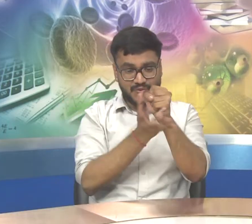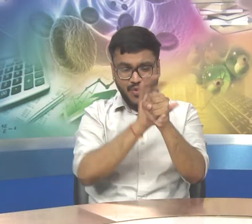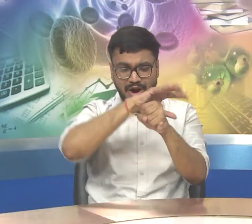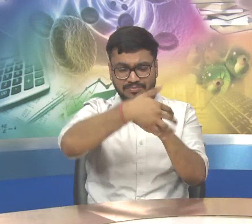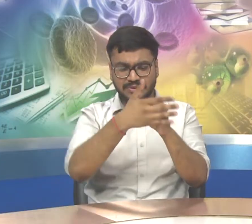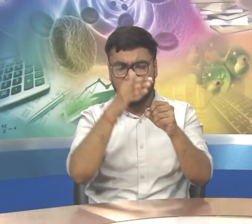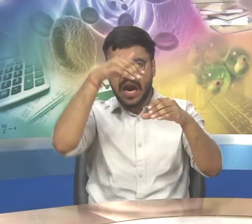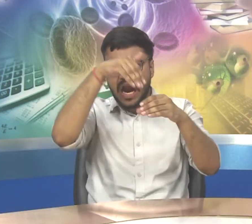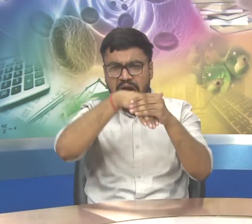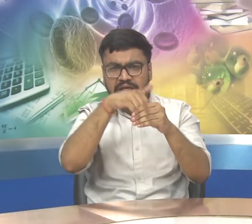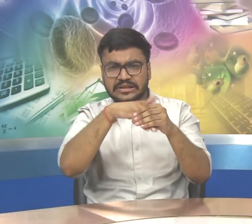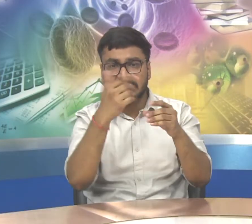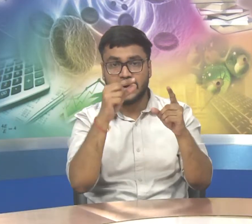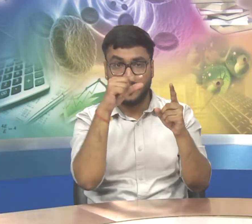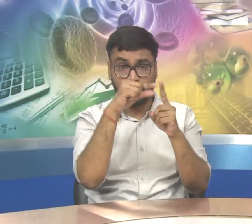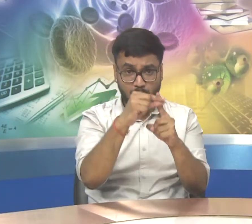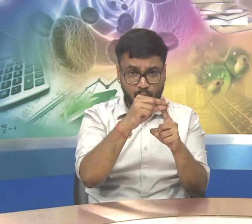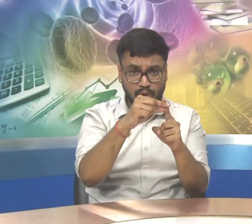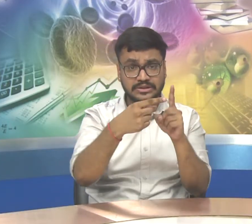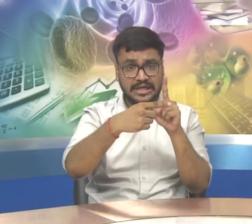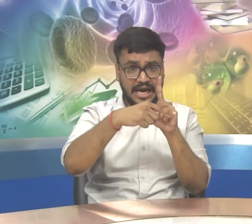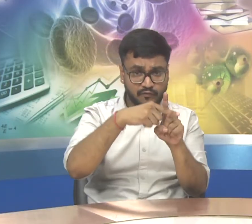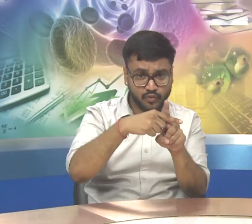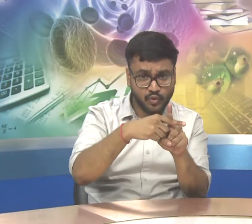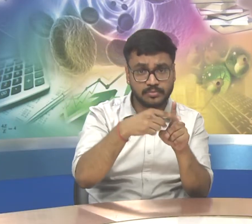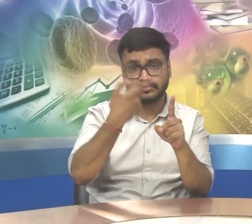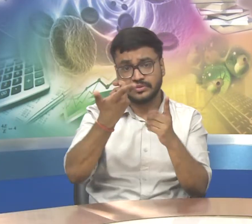so they are the same elements.